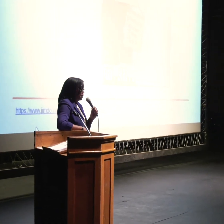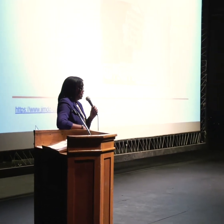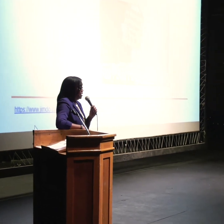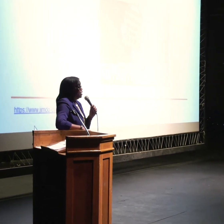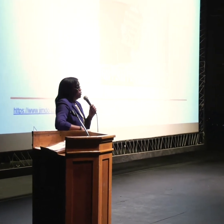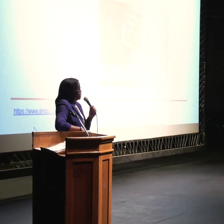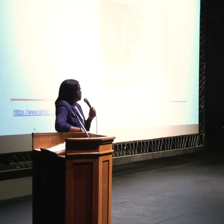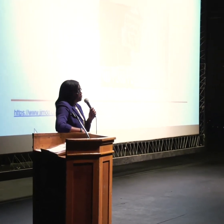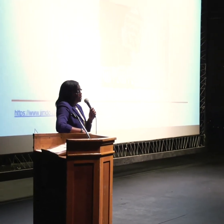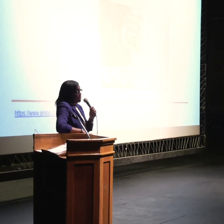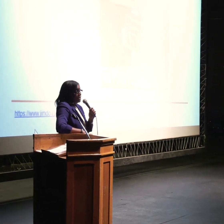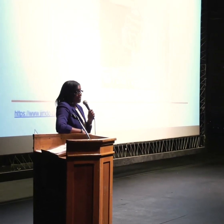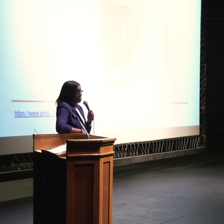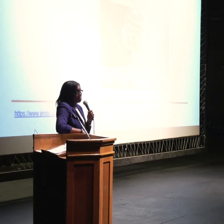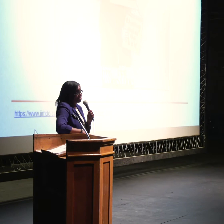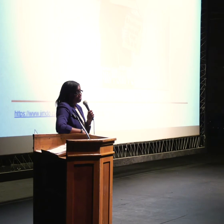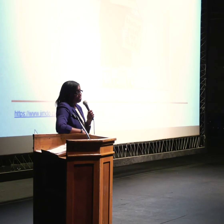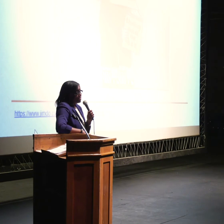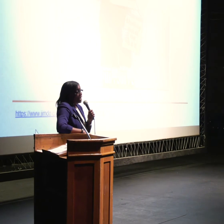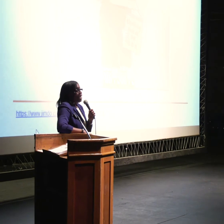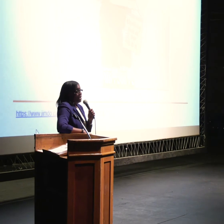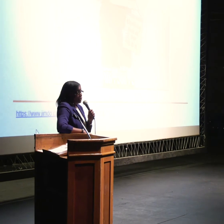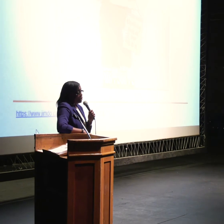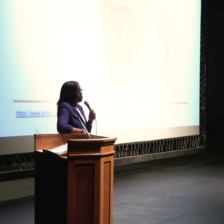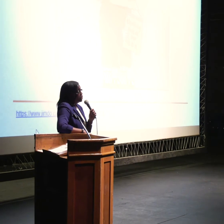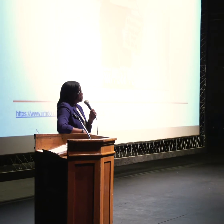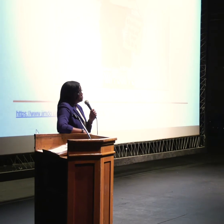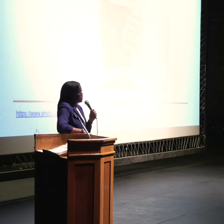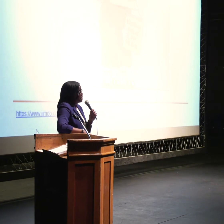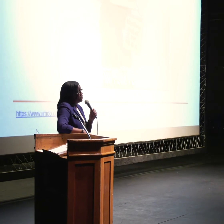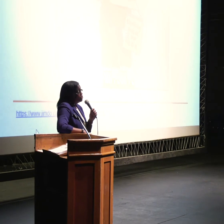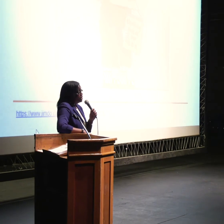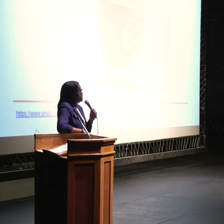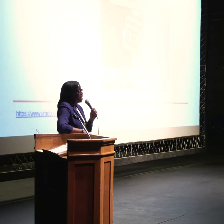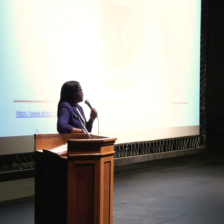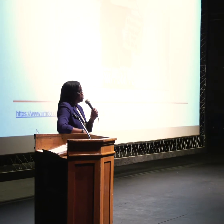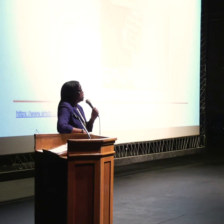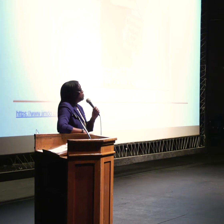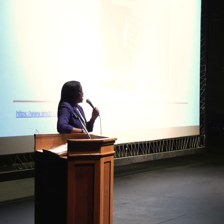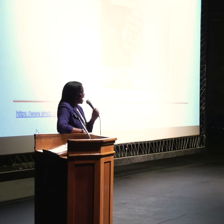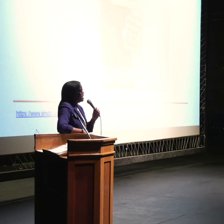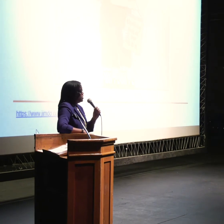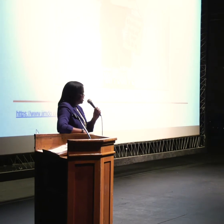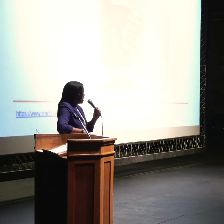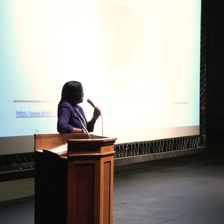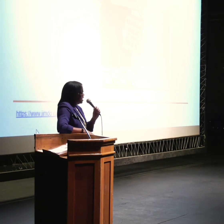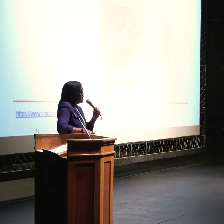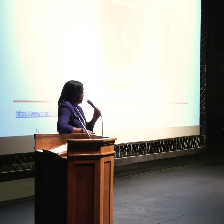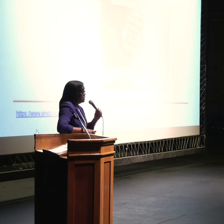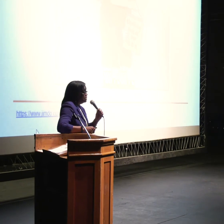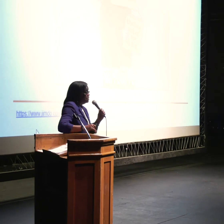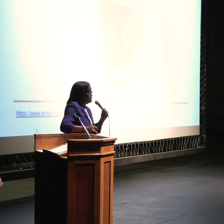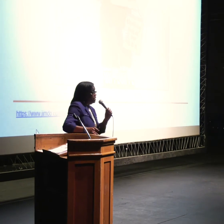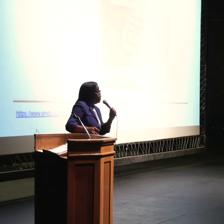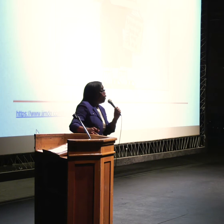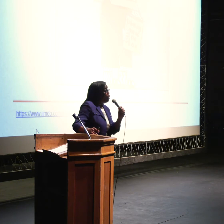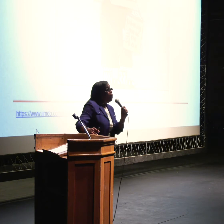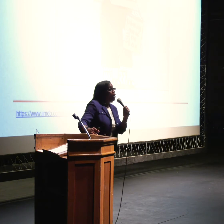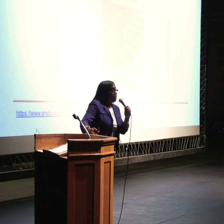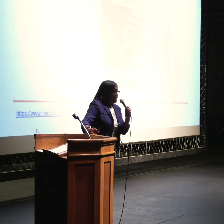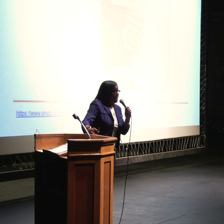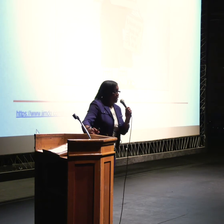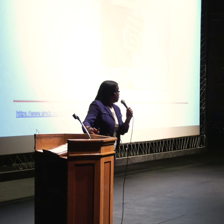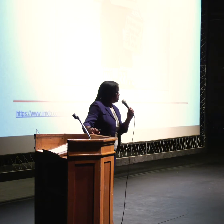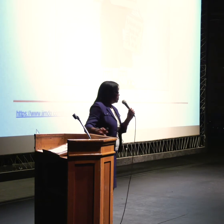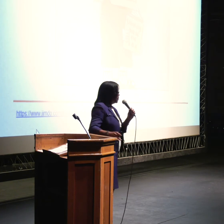way, driving the bus is hard work. It's the only job where your back is to the kids